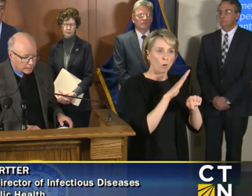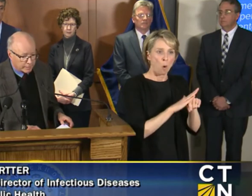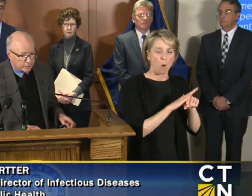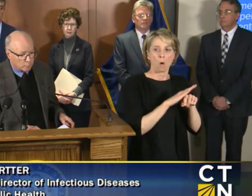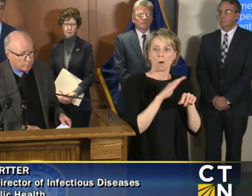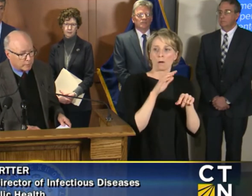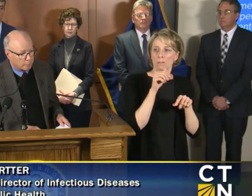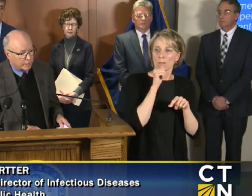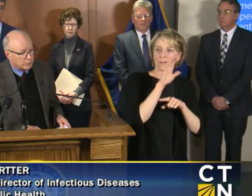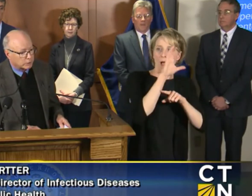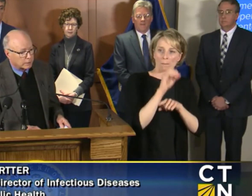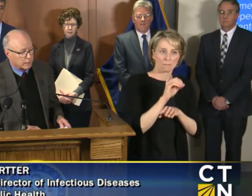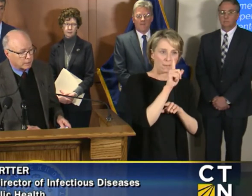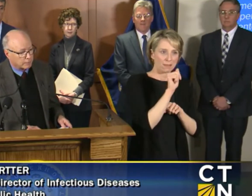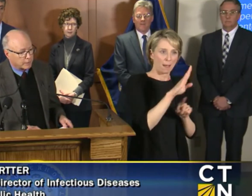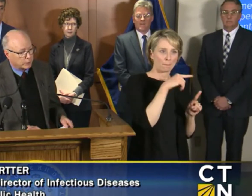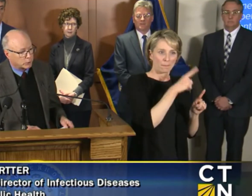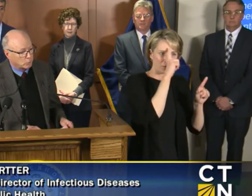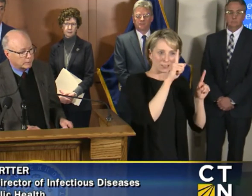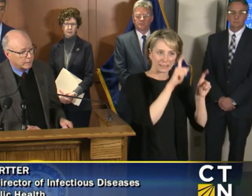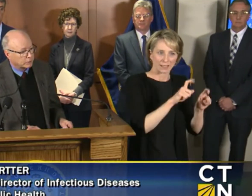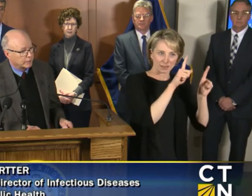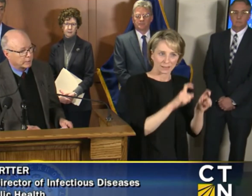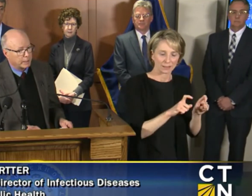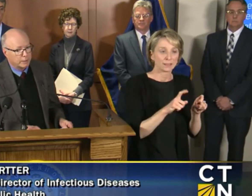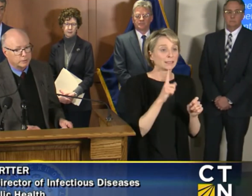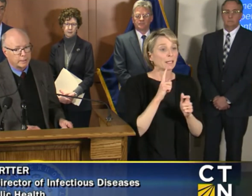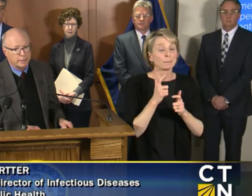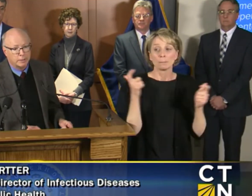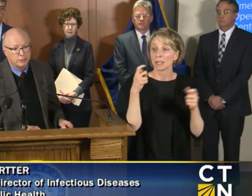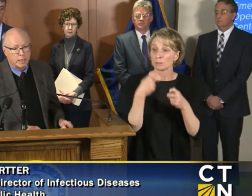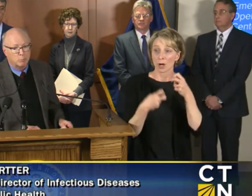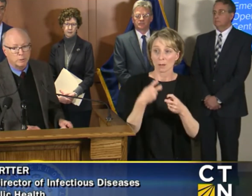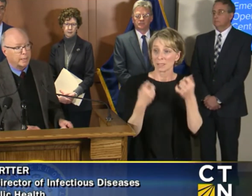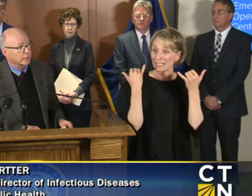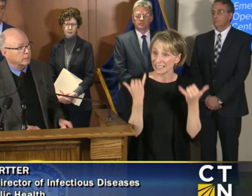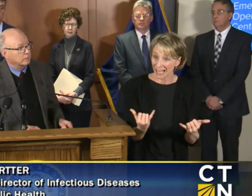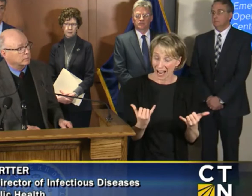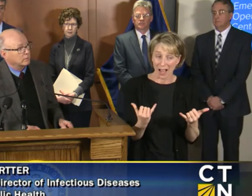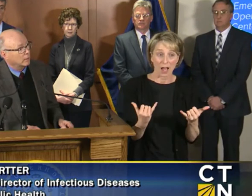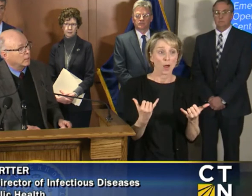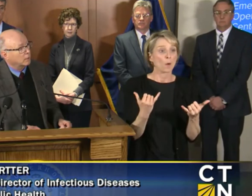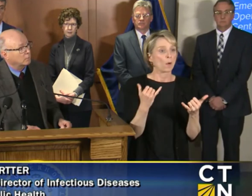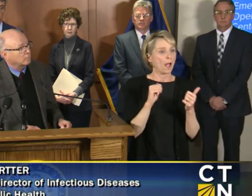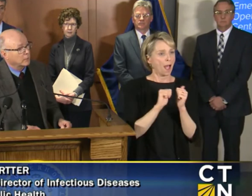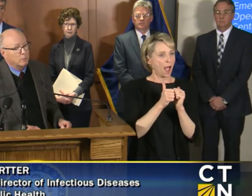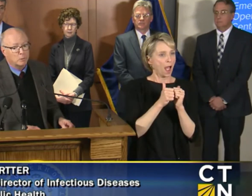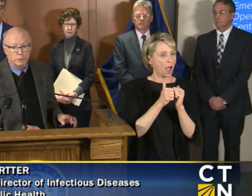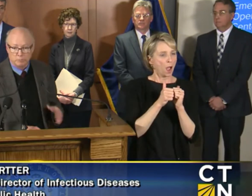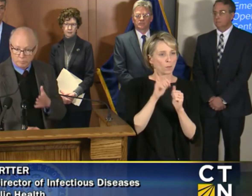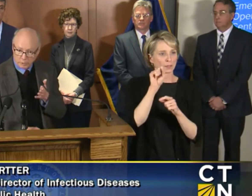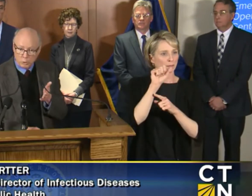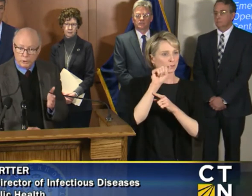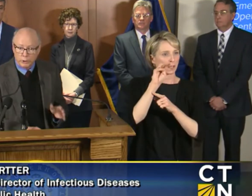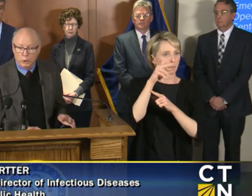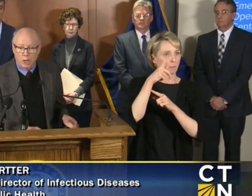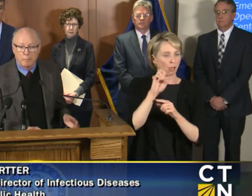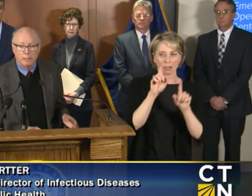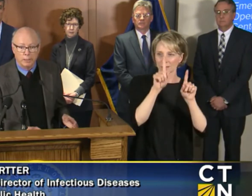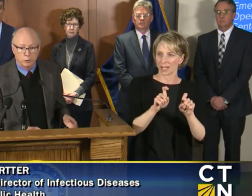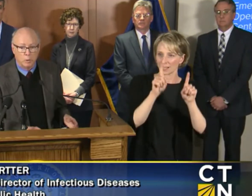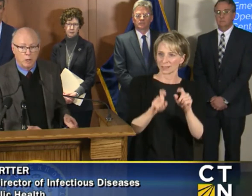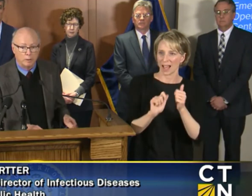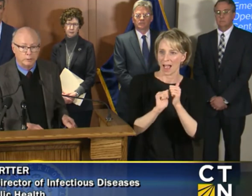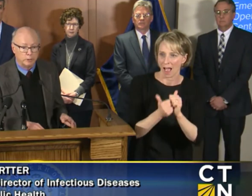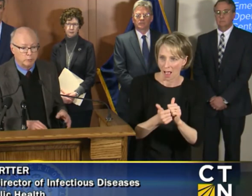now, I think the biggest issue with testing is getting the sample taken, which goes to your